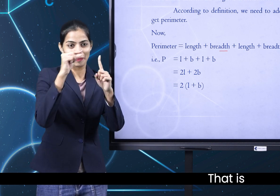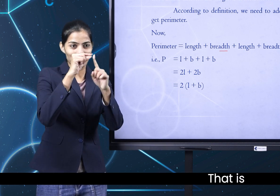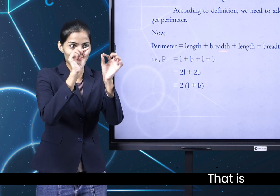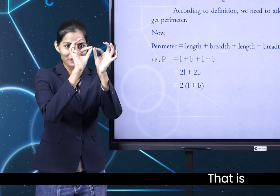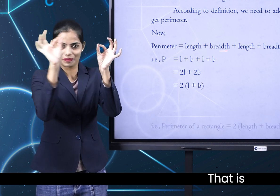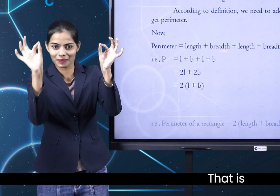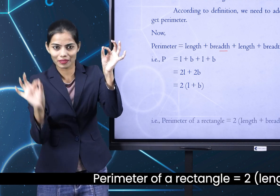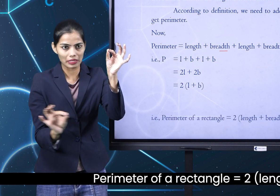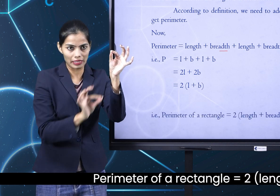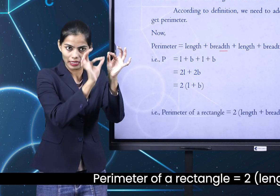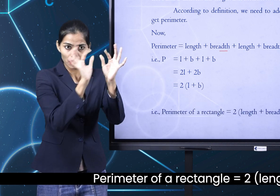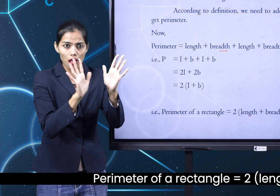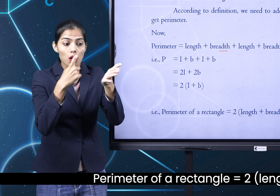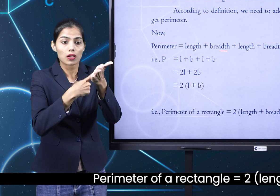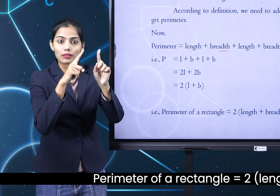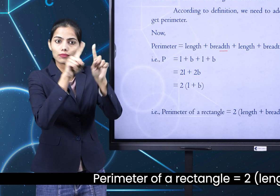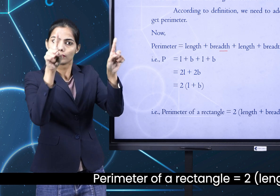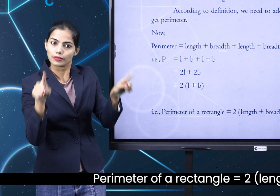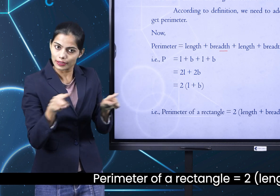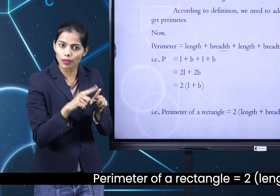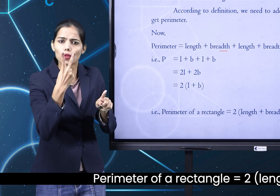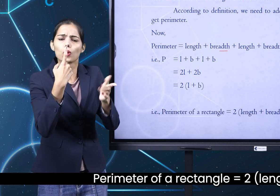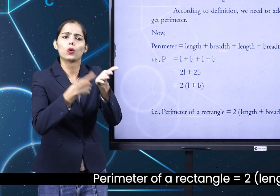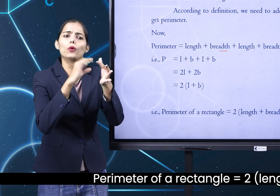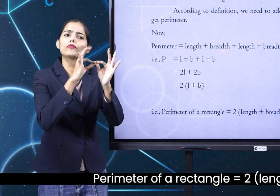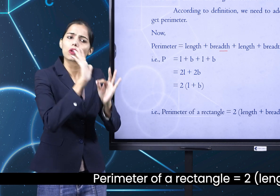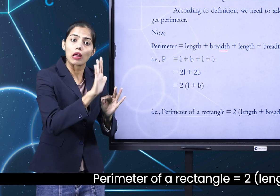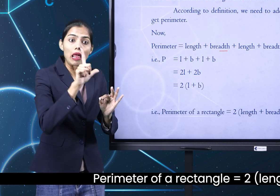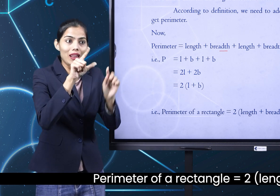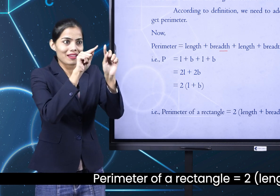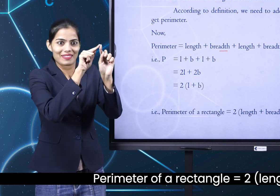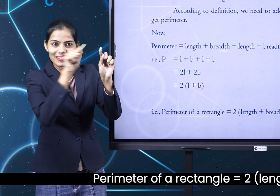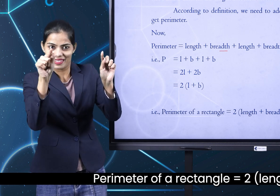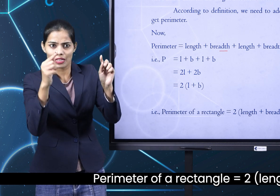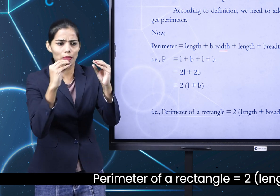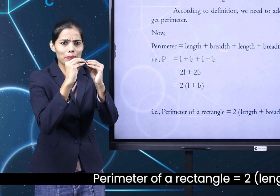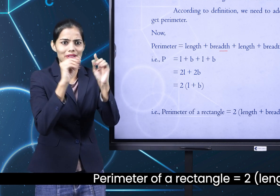That is, perimeter of a rectangle is equal to 2 times length plus breadth.